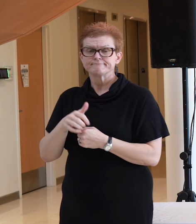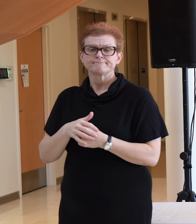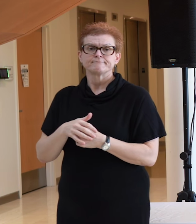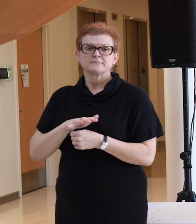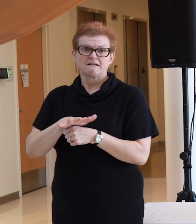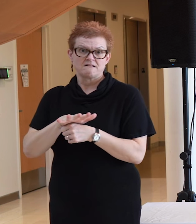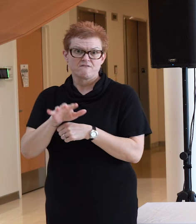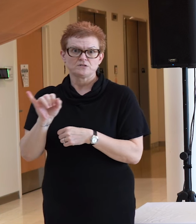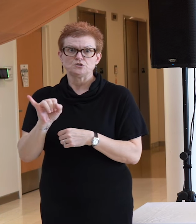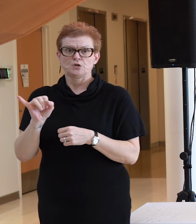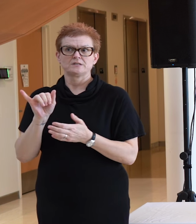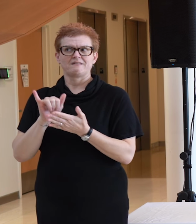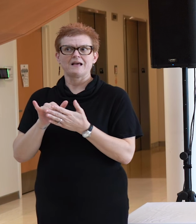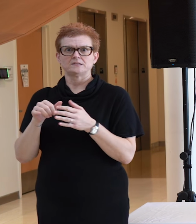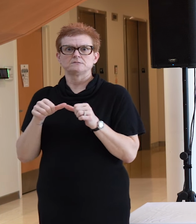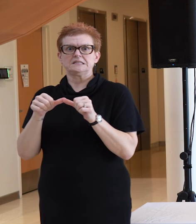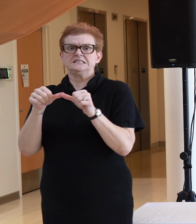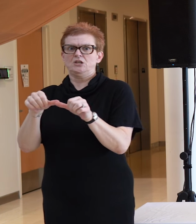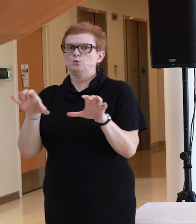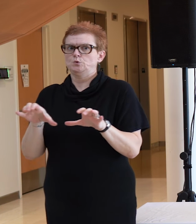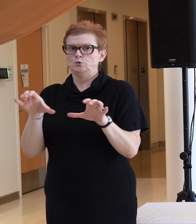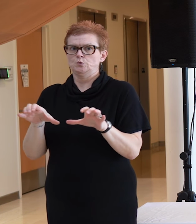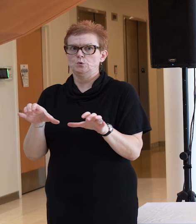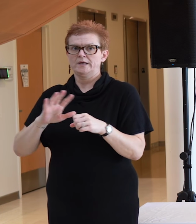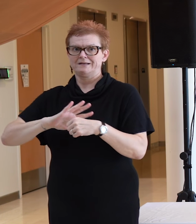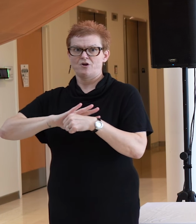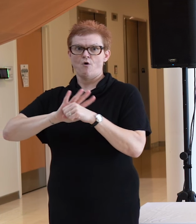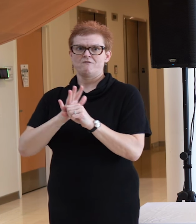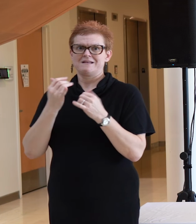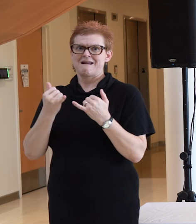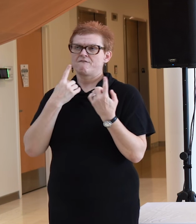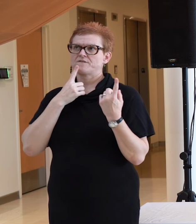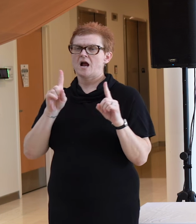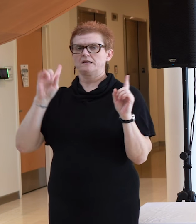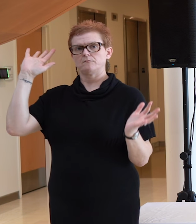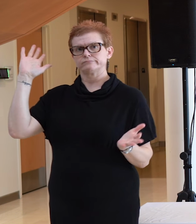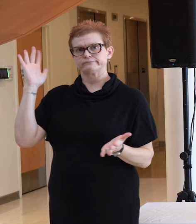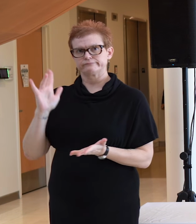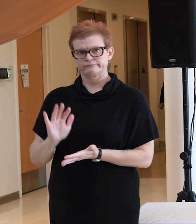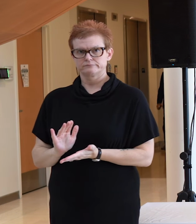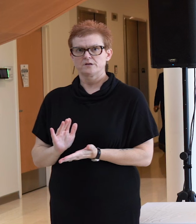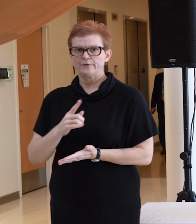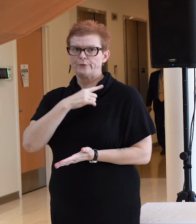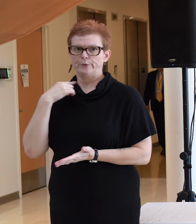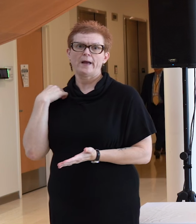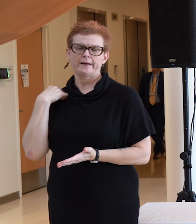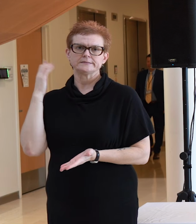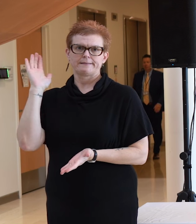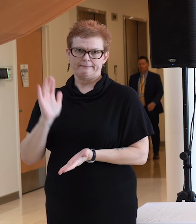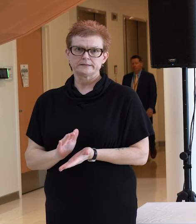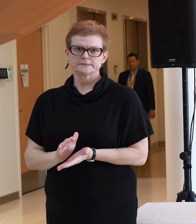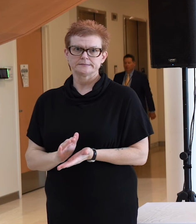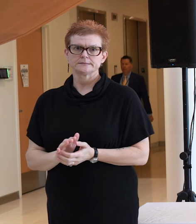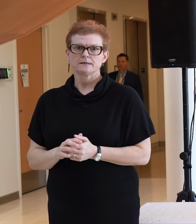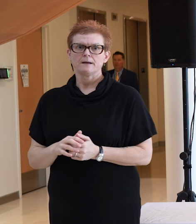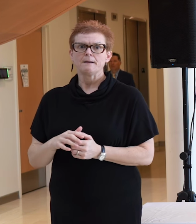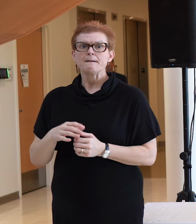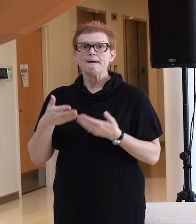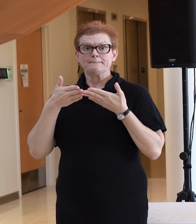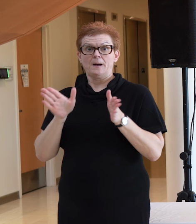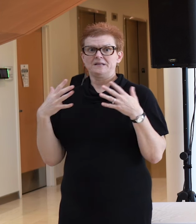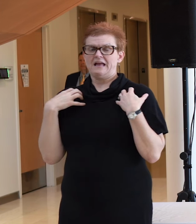to do as COVID finally becomes less of a threat. And public health officials took heed and